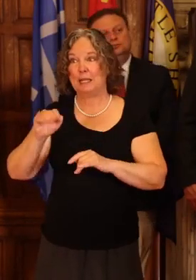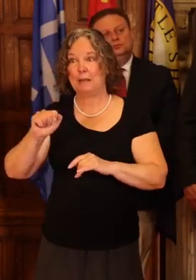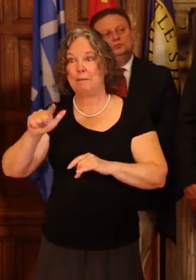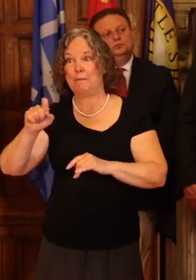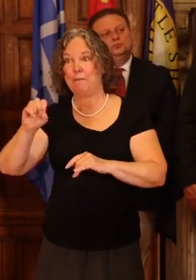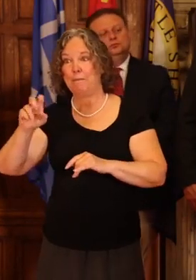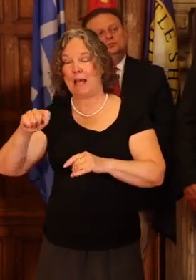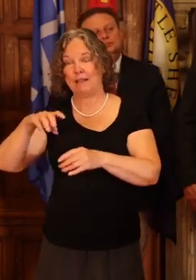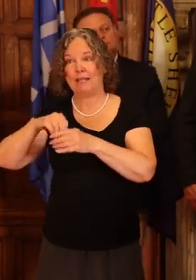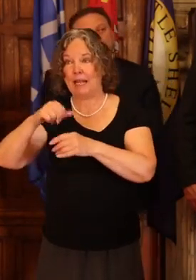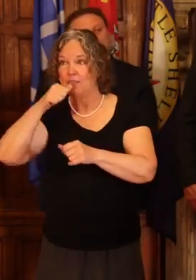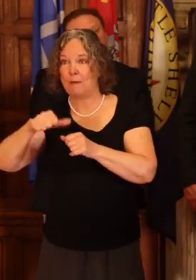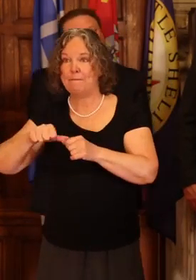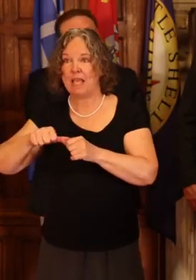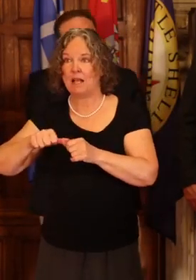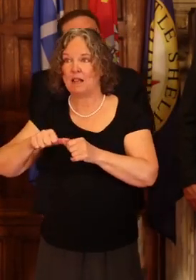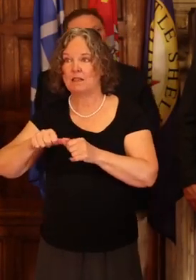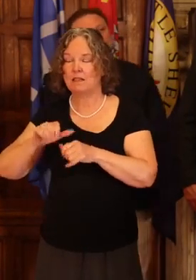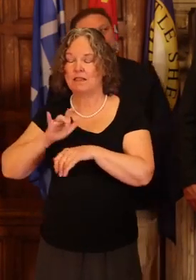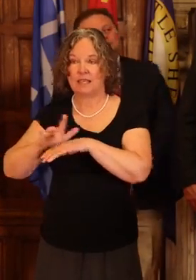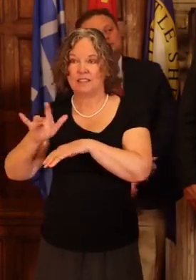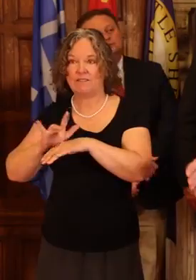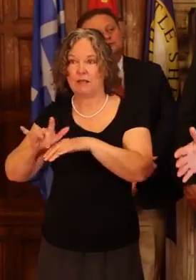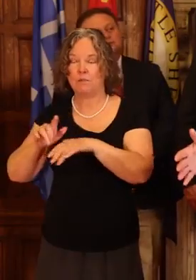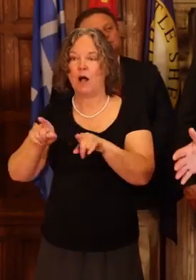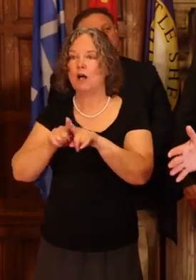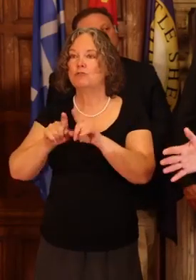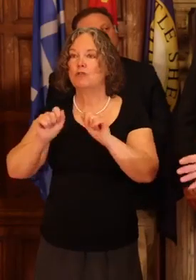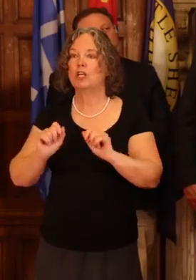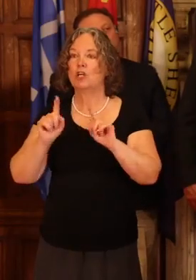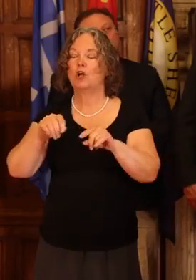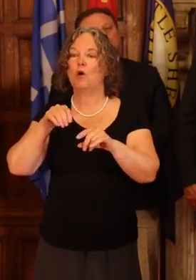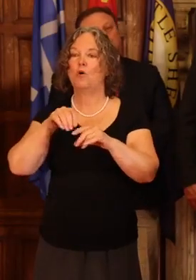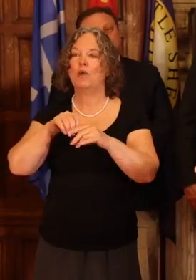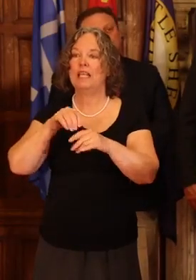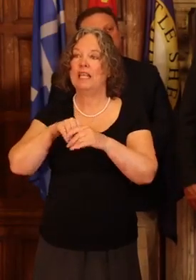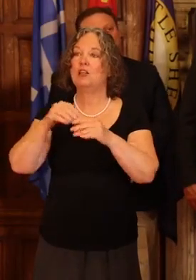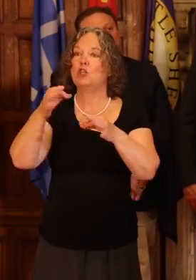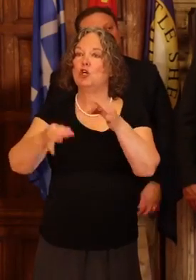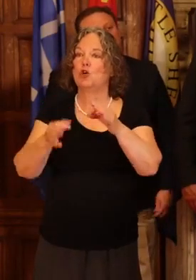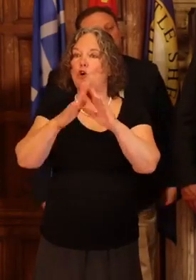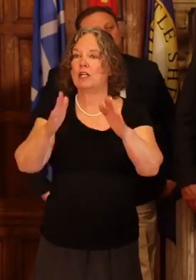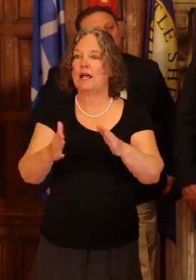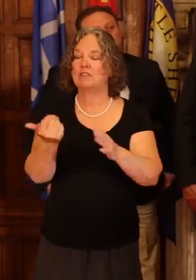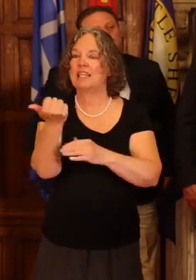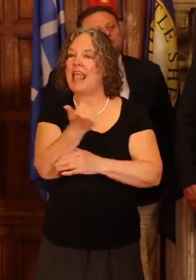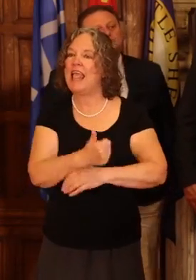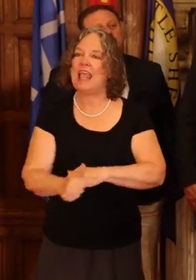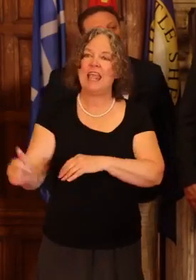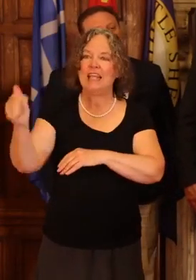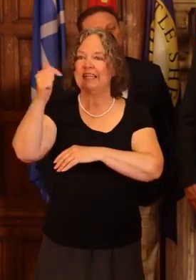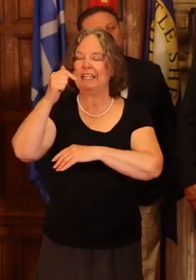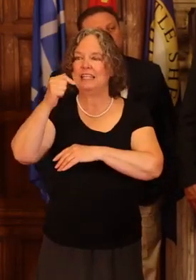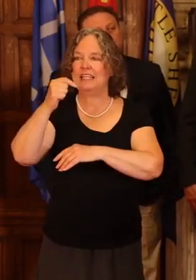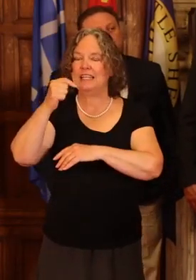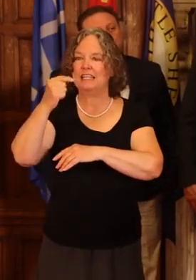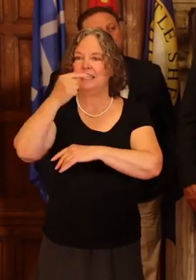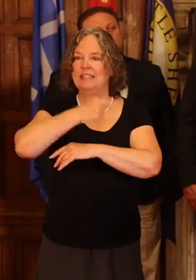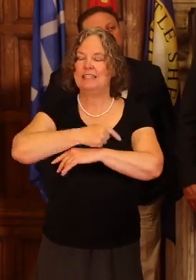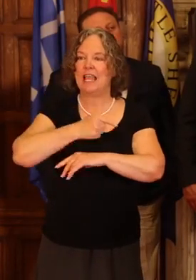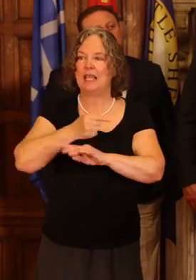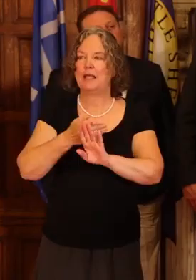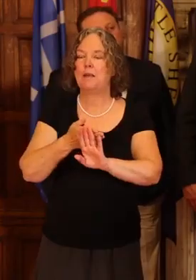all Montanans. They can also go into the courthouse at any time for a month up until that day, register and then vote during the same